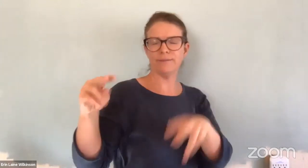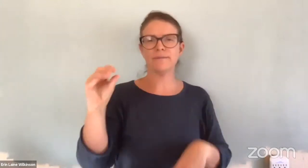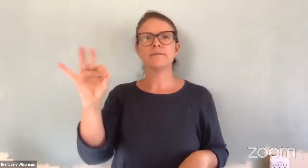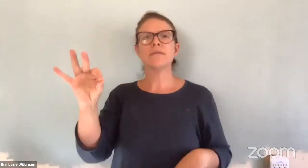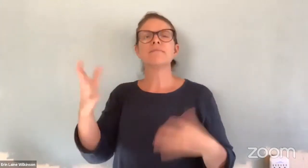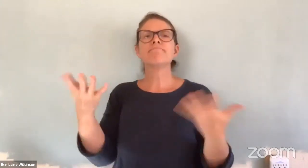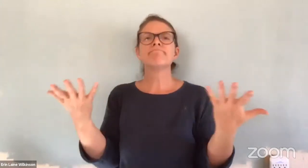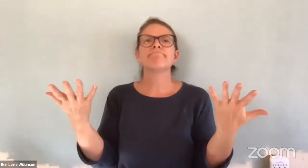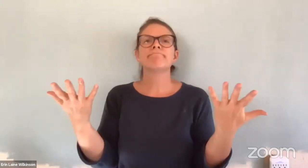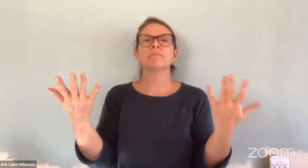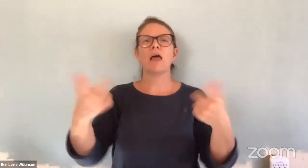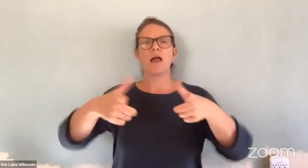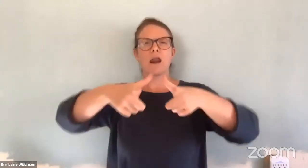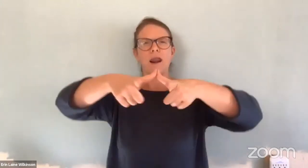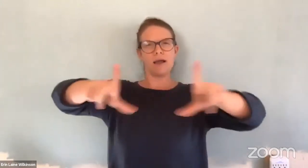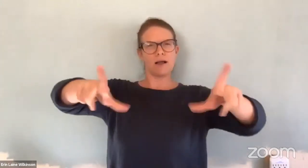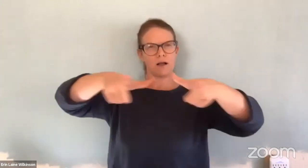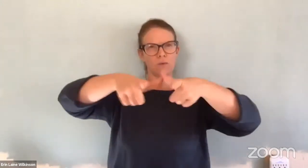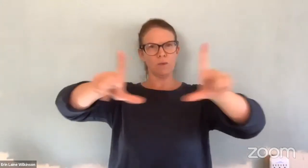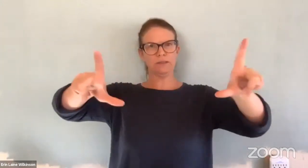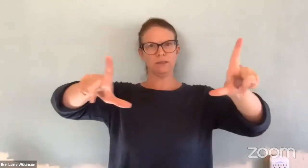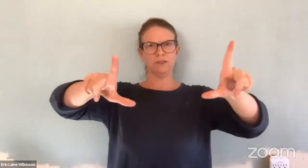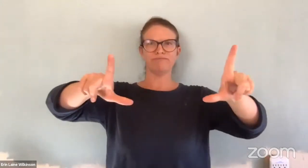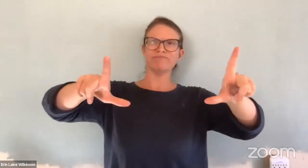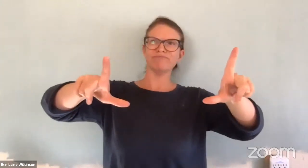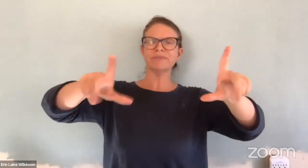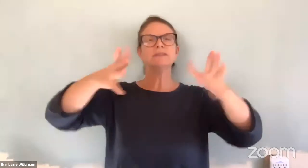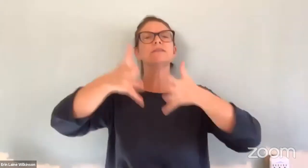Okay, so there's this idea again of the two perspectives.